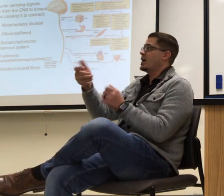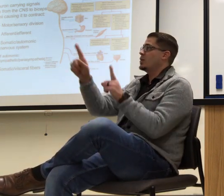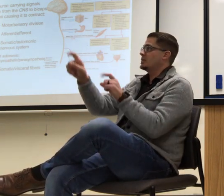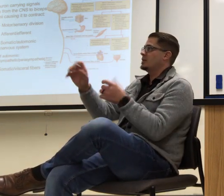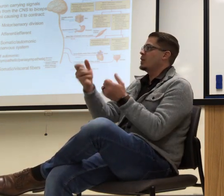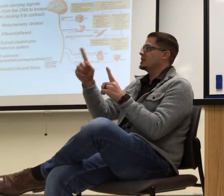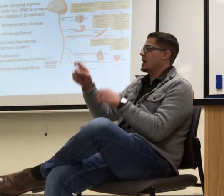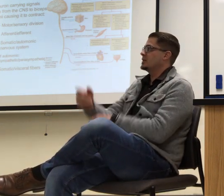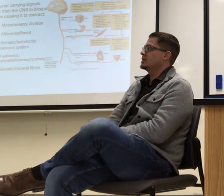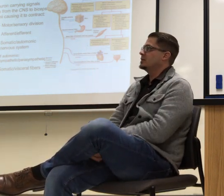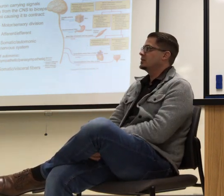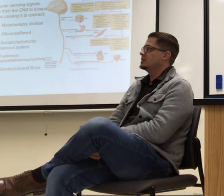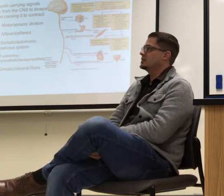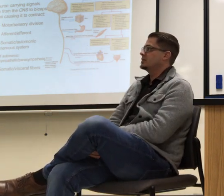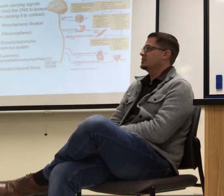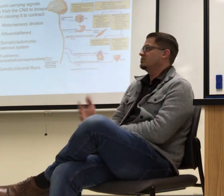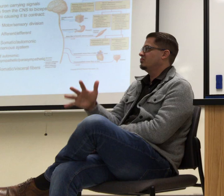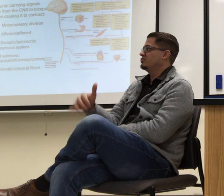I'd asked you to,